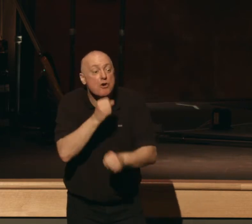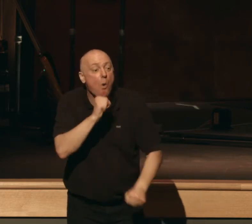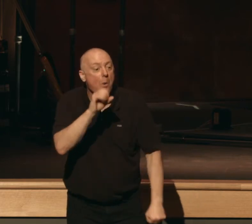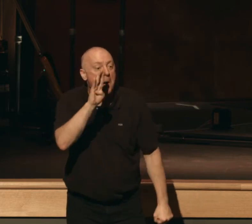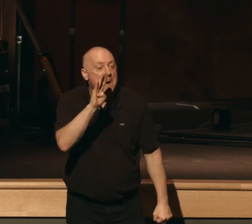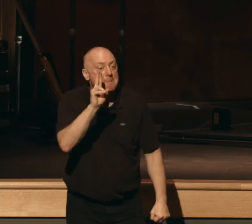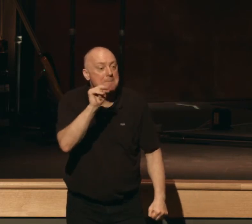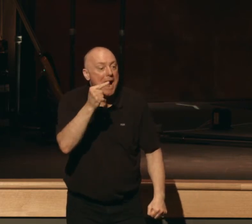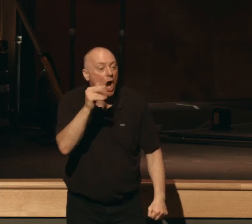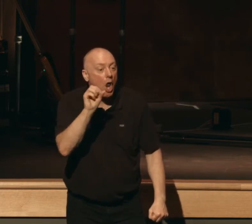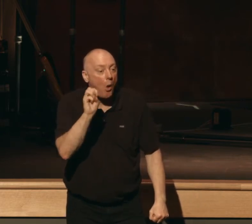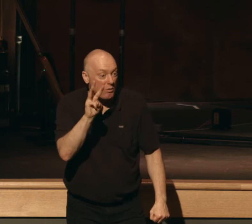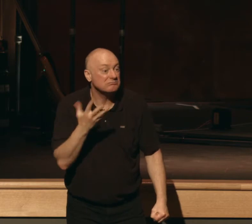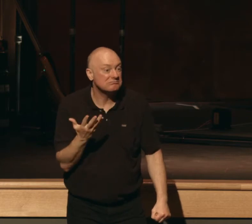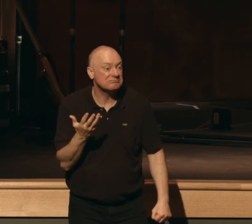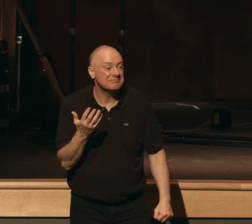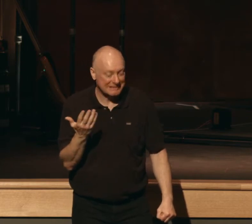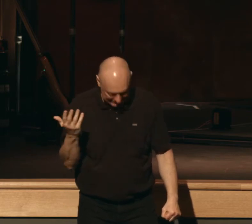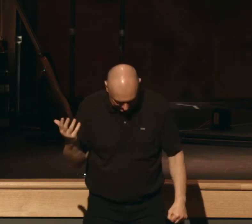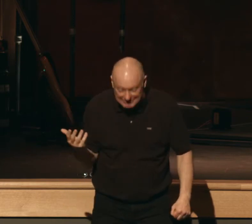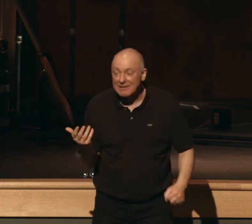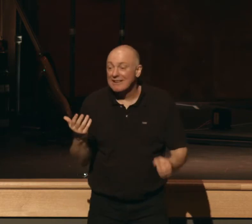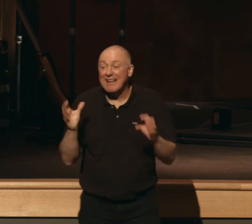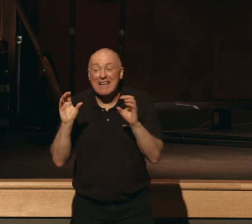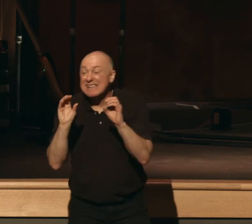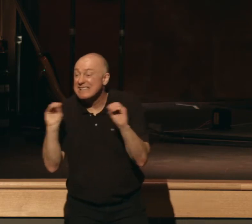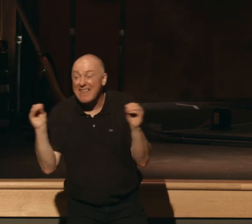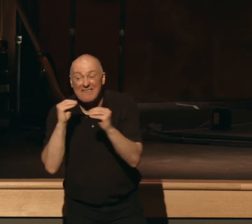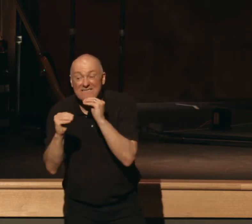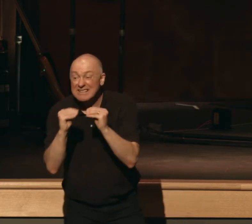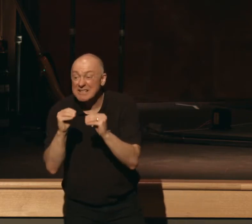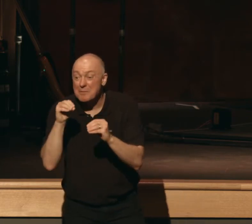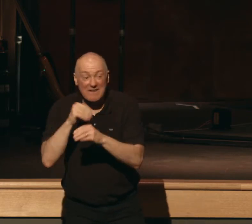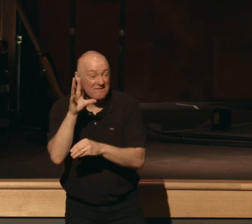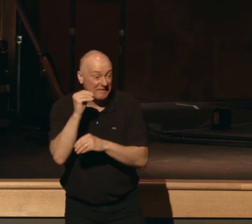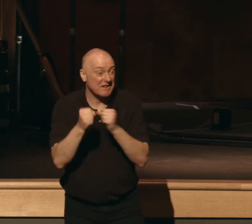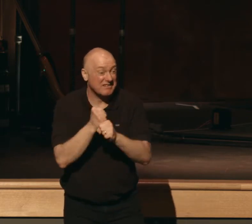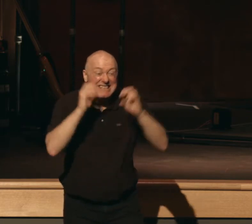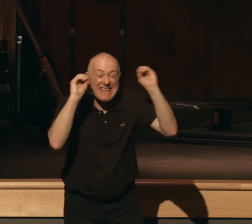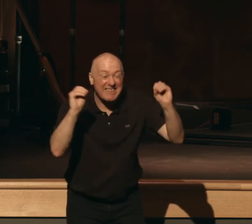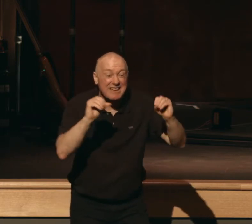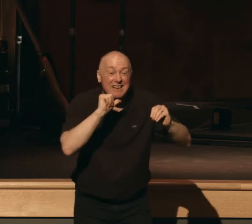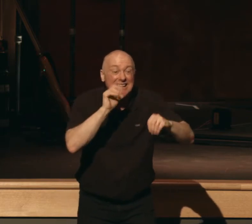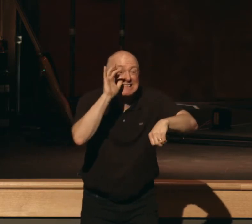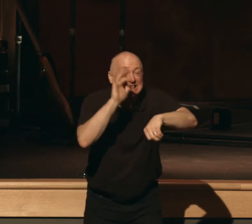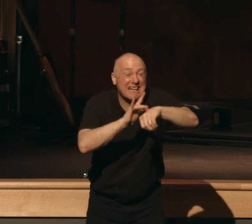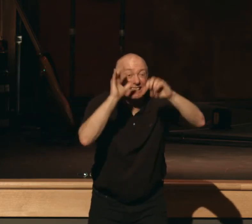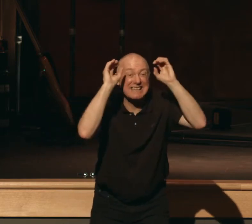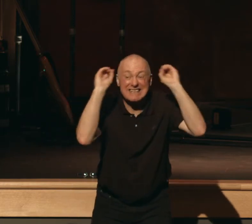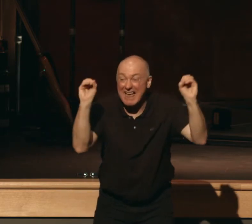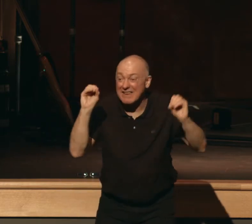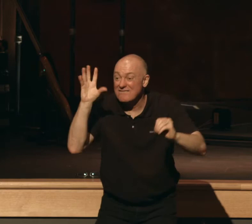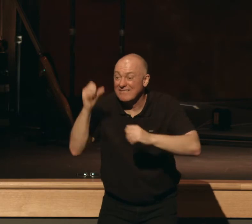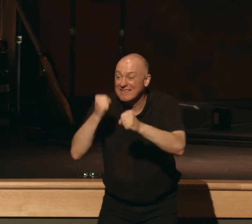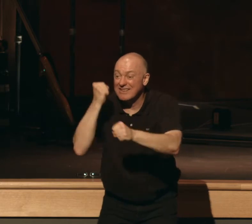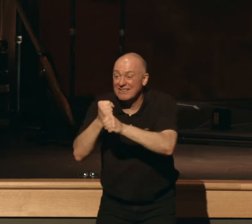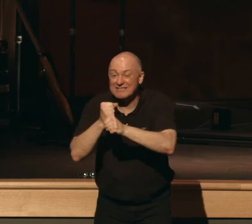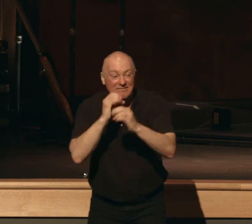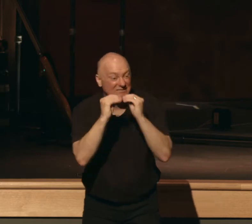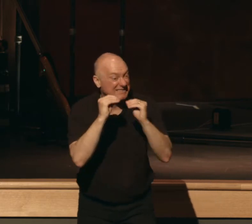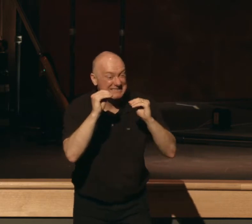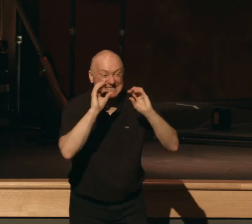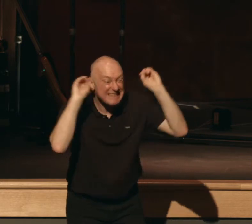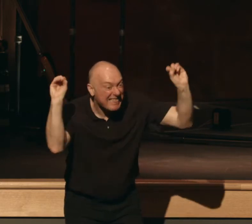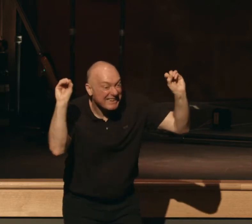bungalow, and literally nothing had been done to it in 50 years, and I mean that. Not a single thing had been done to it